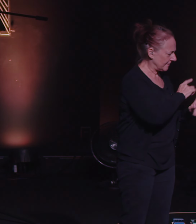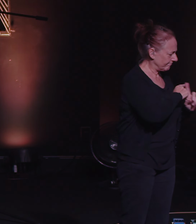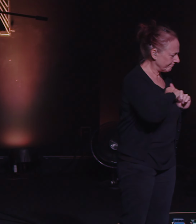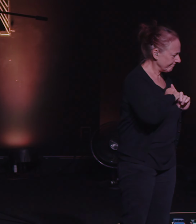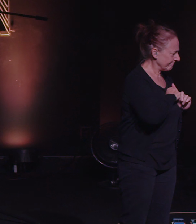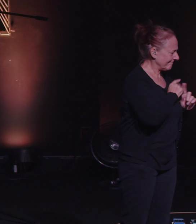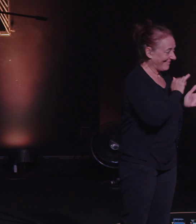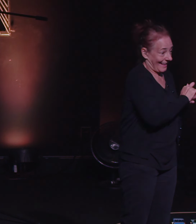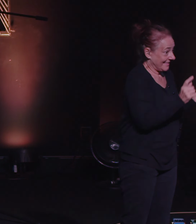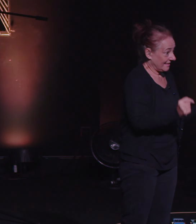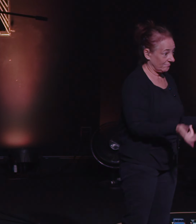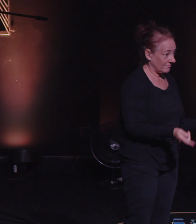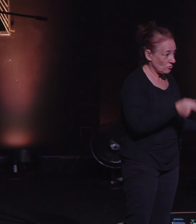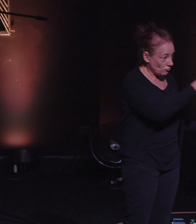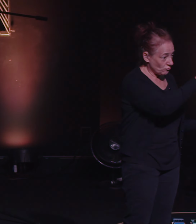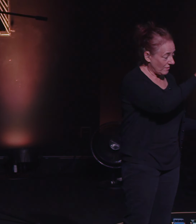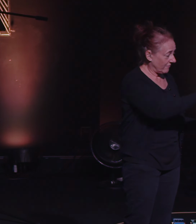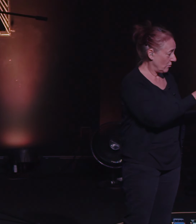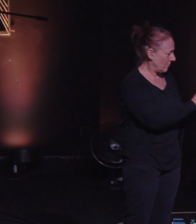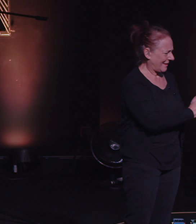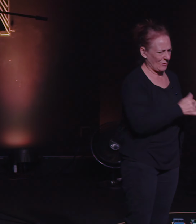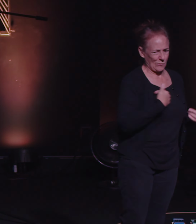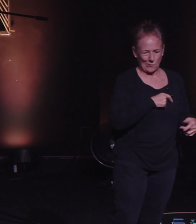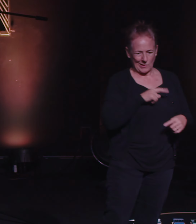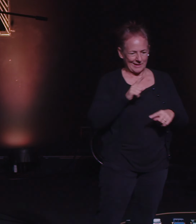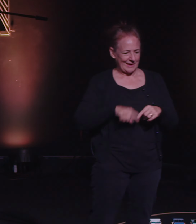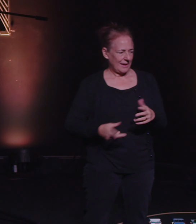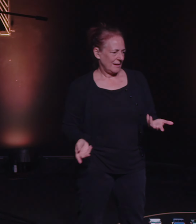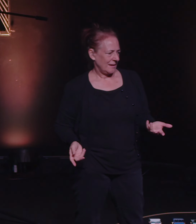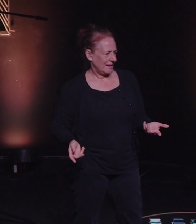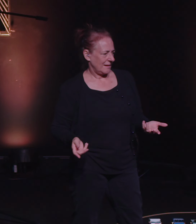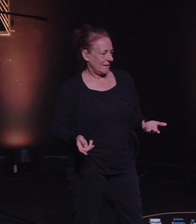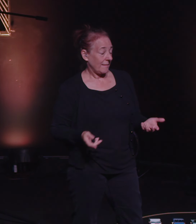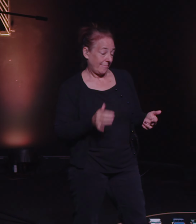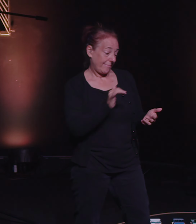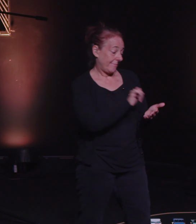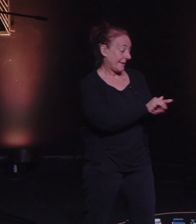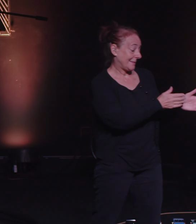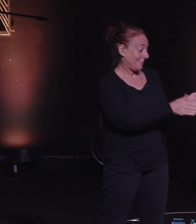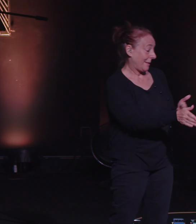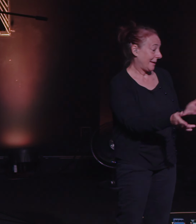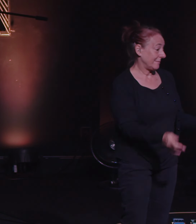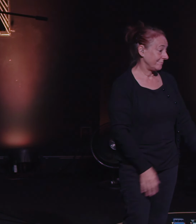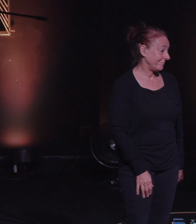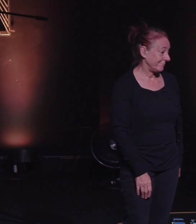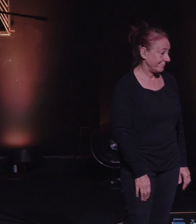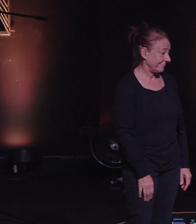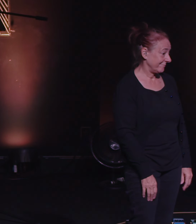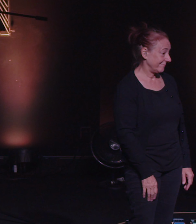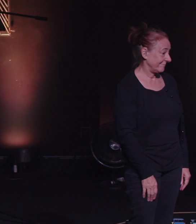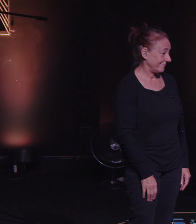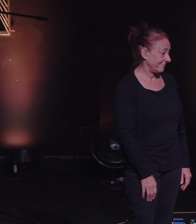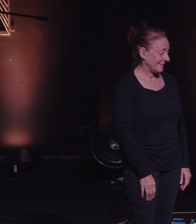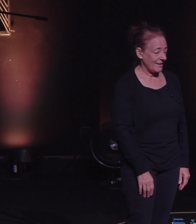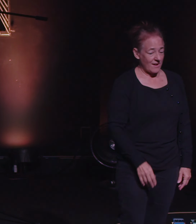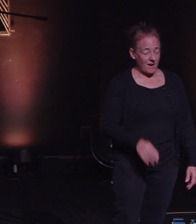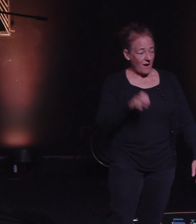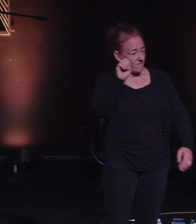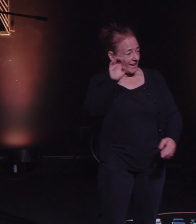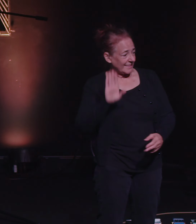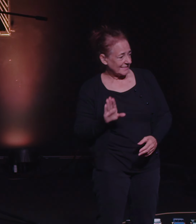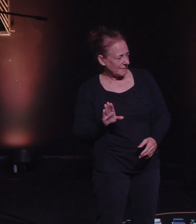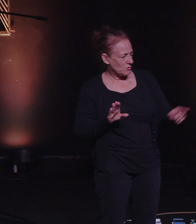with people. That's it. That you want to know our discipleship plan? That's it. You want to know our evangelism